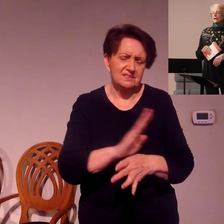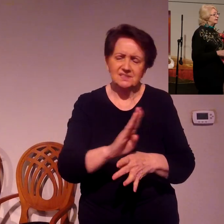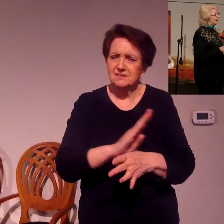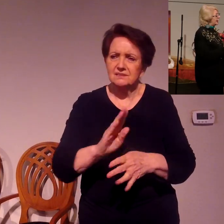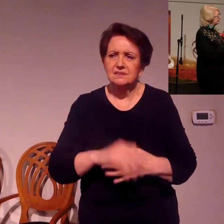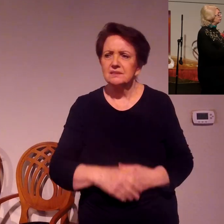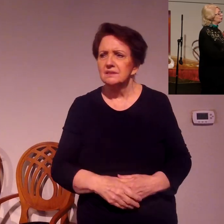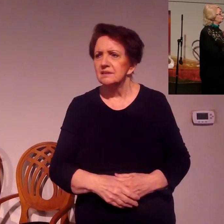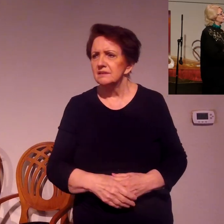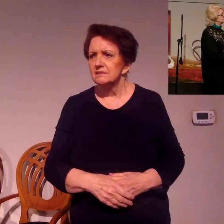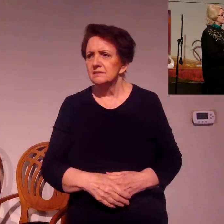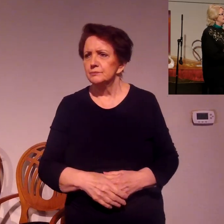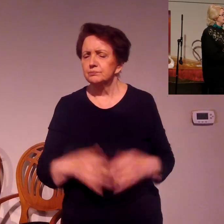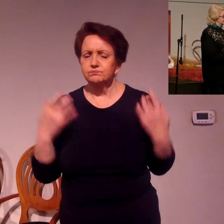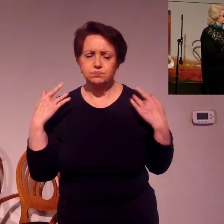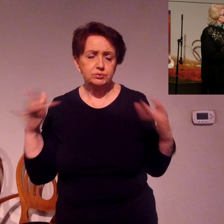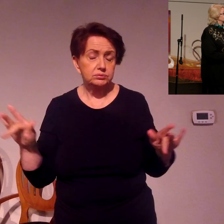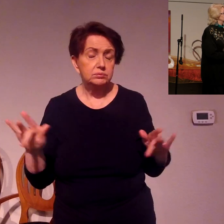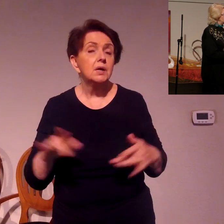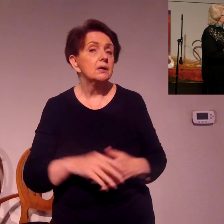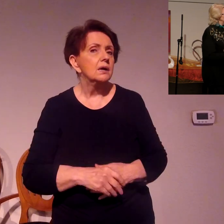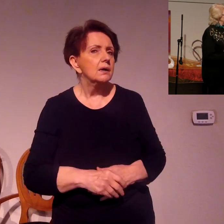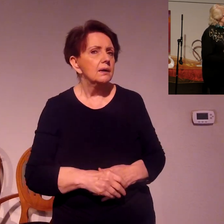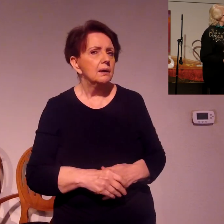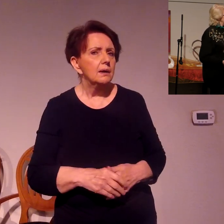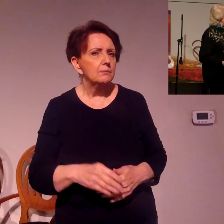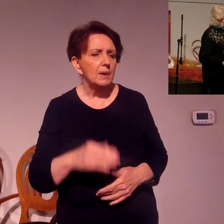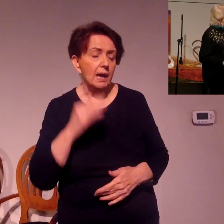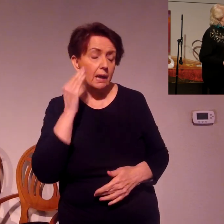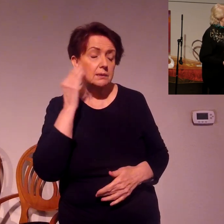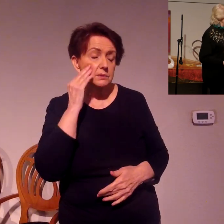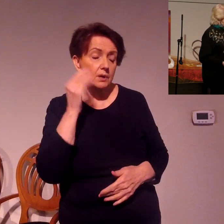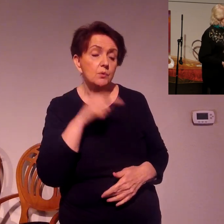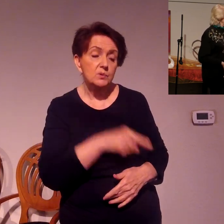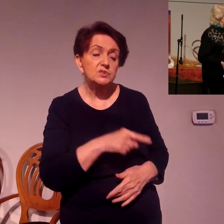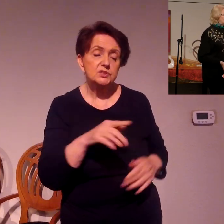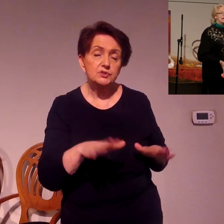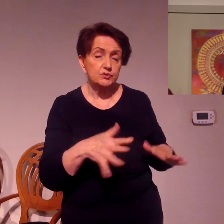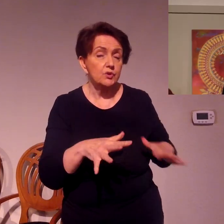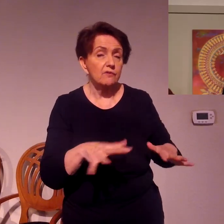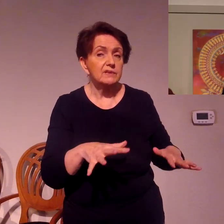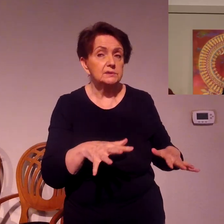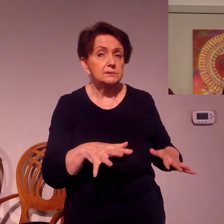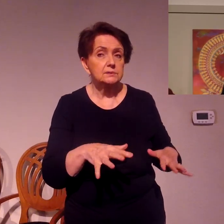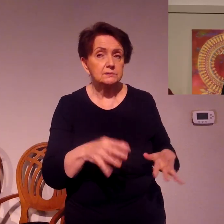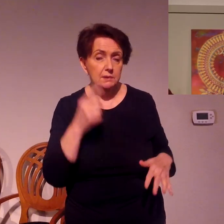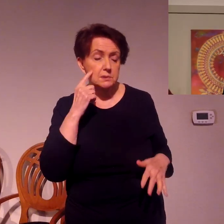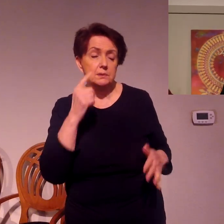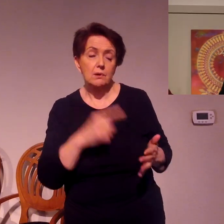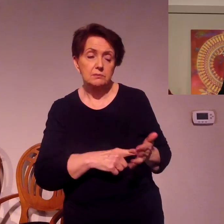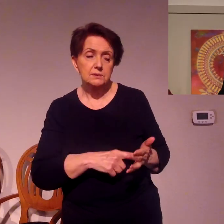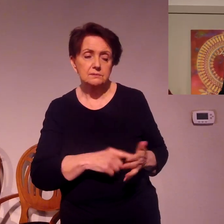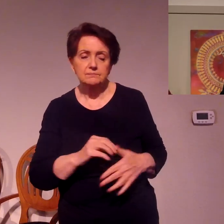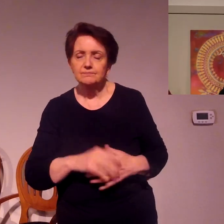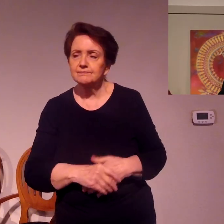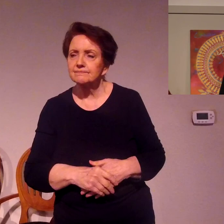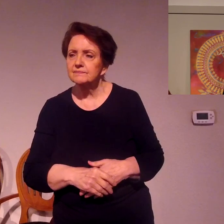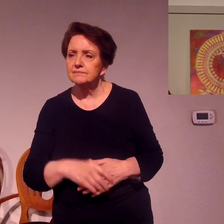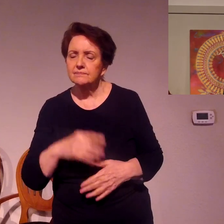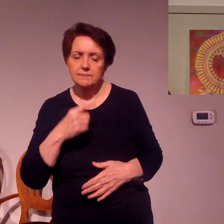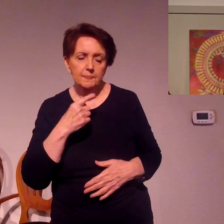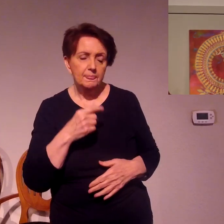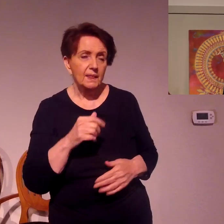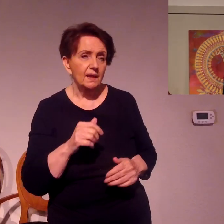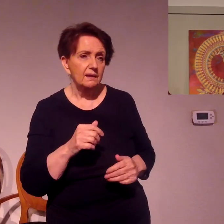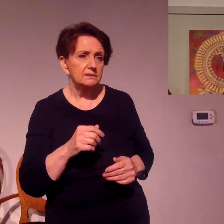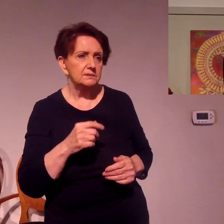Right? And I know her tells for when she's getting nervous. And so I can either say, what's